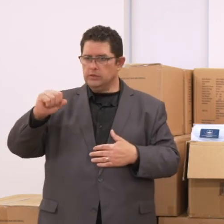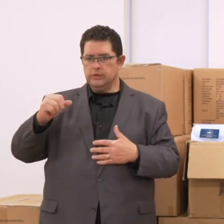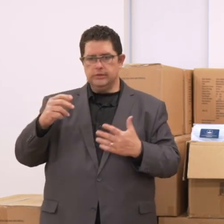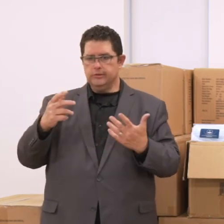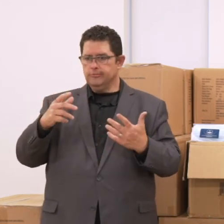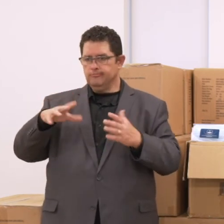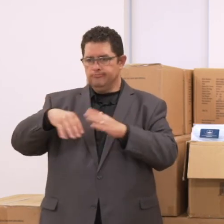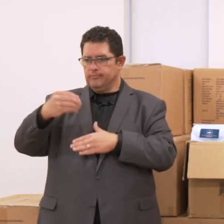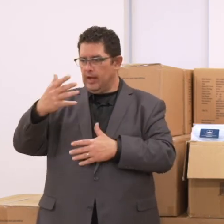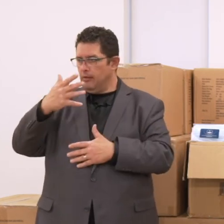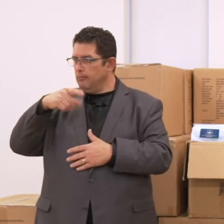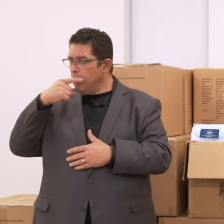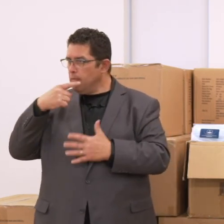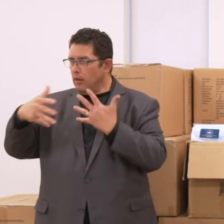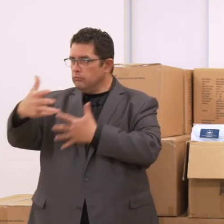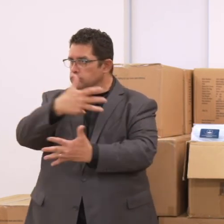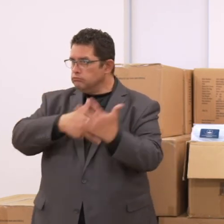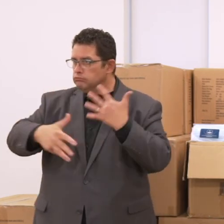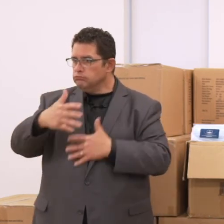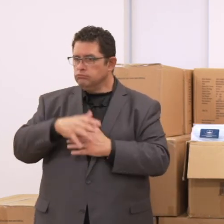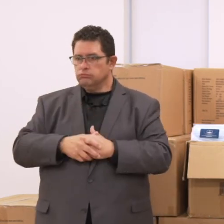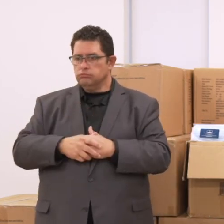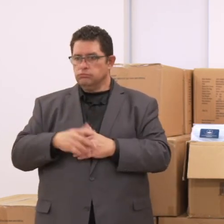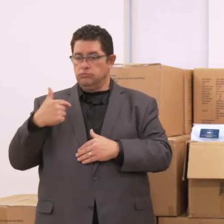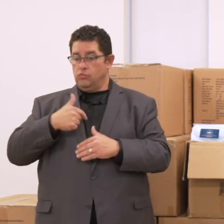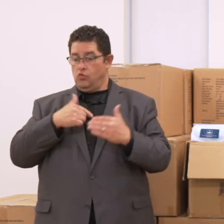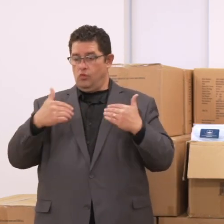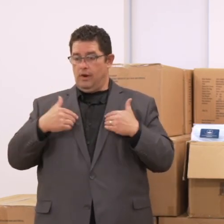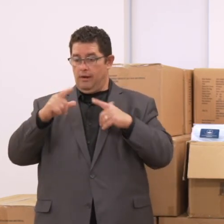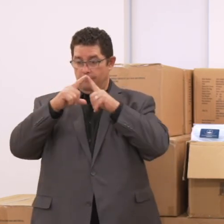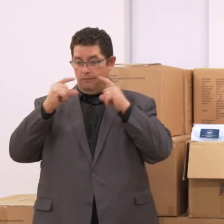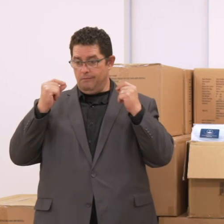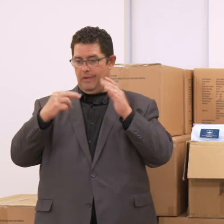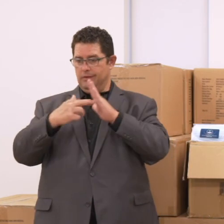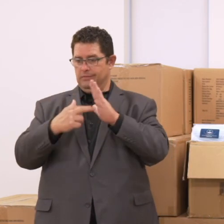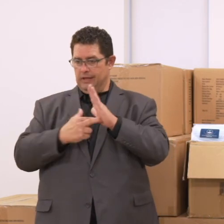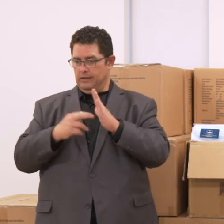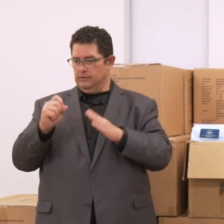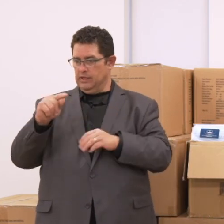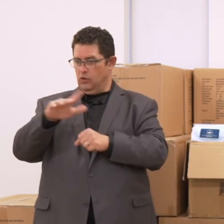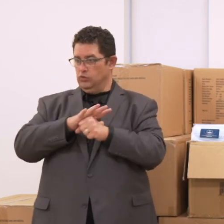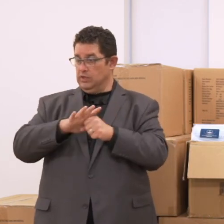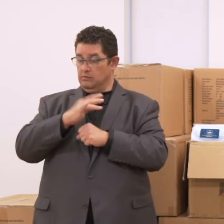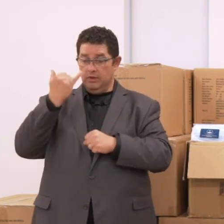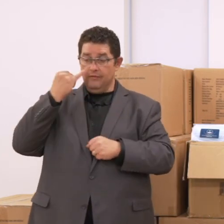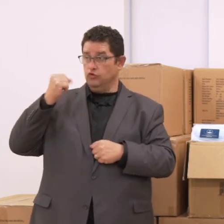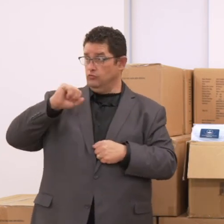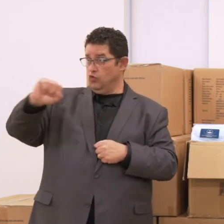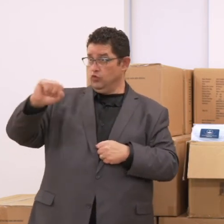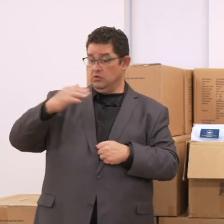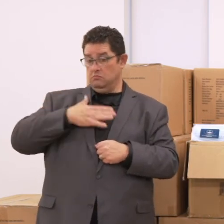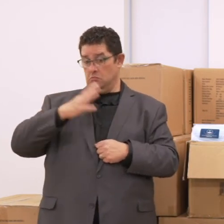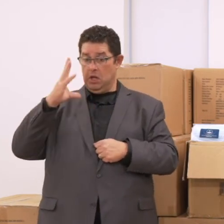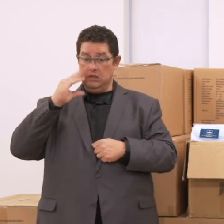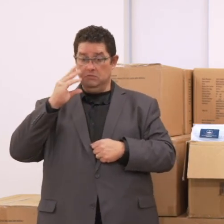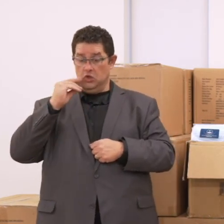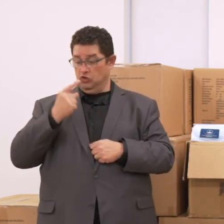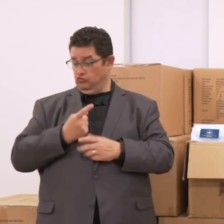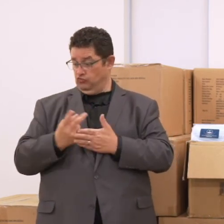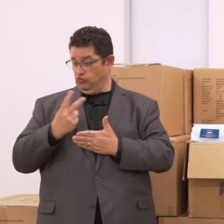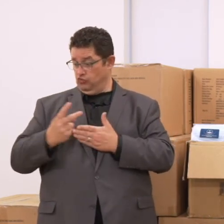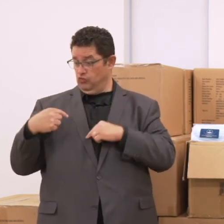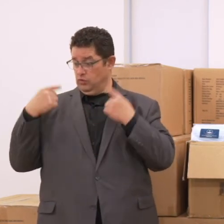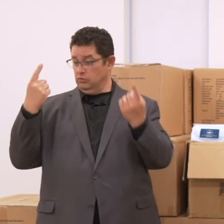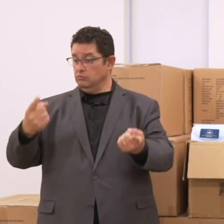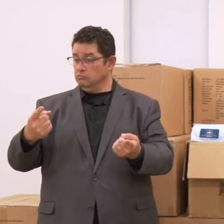you're out in public, you should have masks. We have a mask mandate in St. Louis County, and if there's a protest, it's been my experience over the past few weeks that